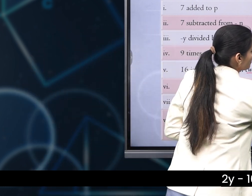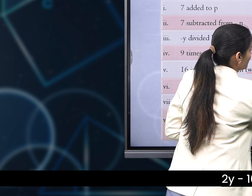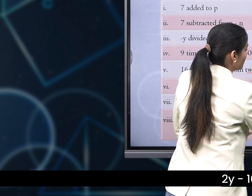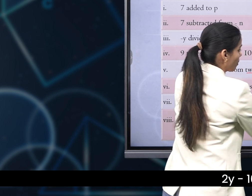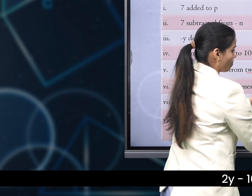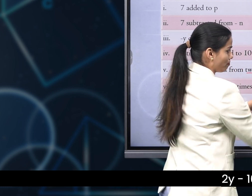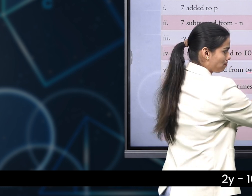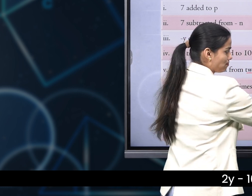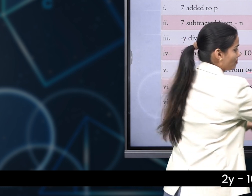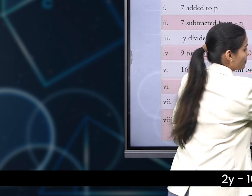2y minus 16.